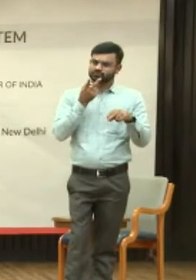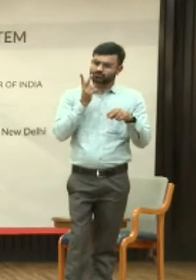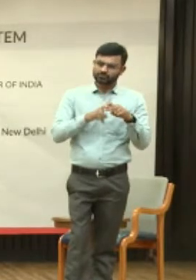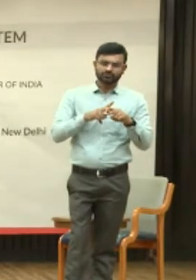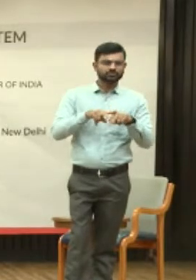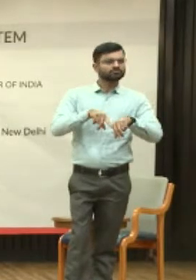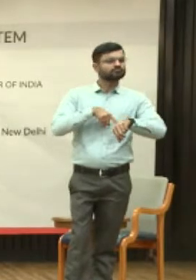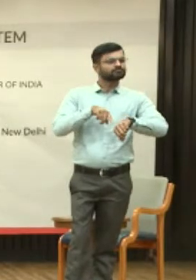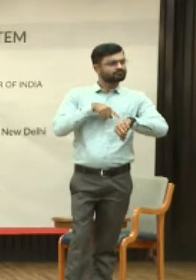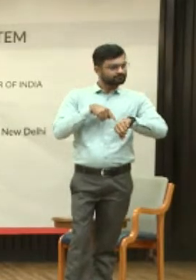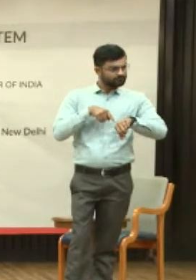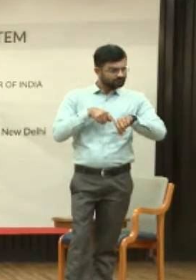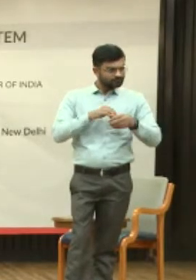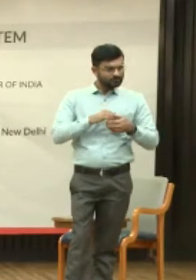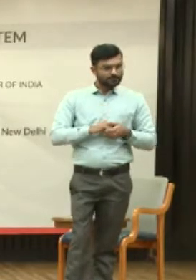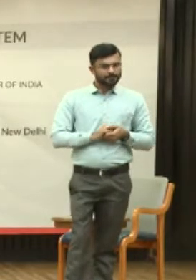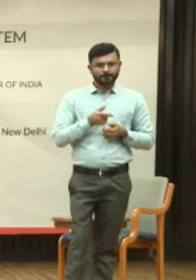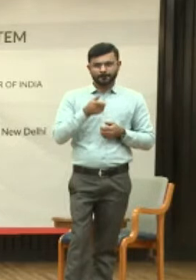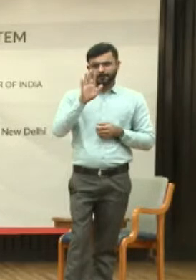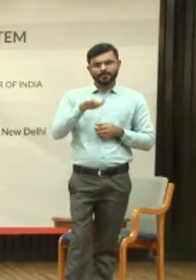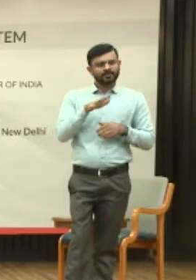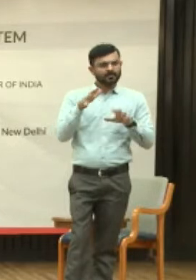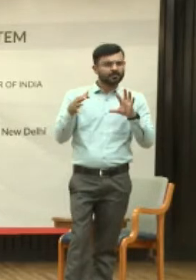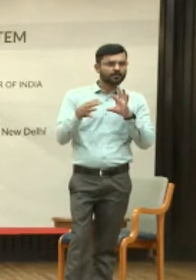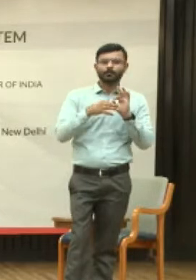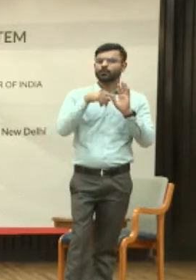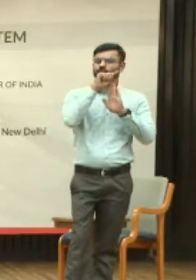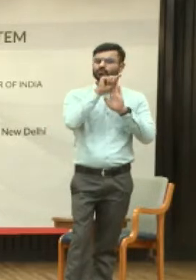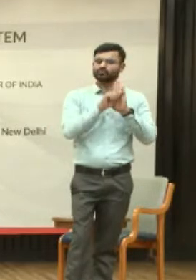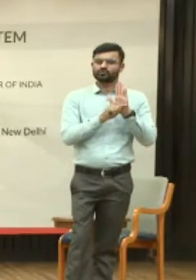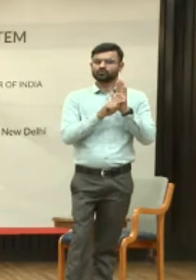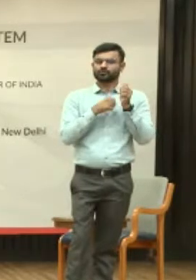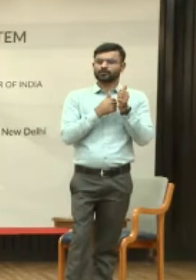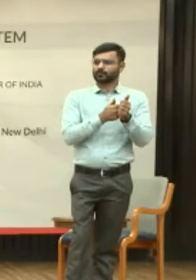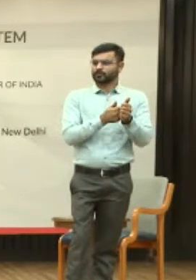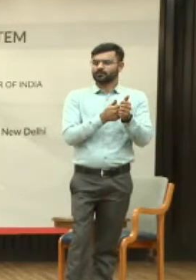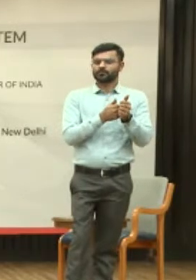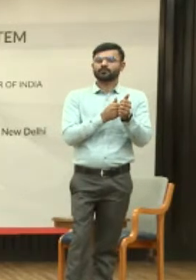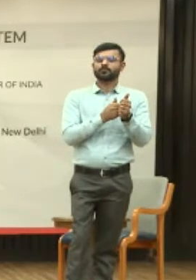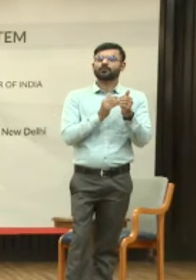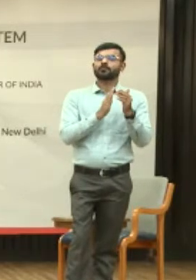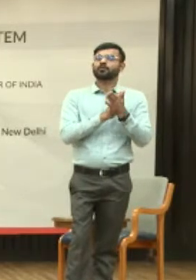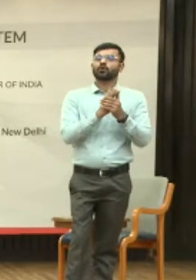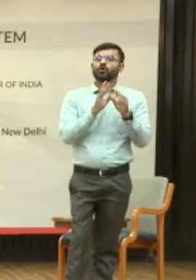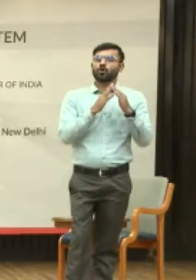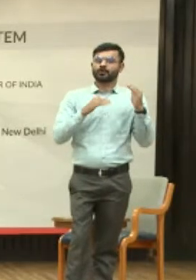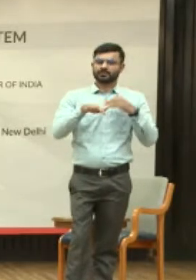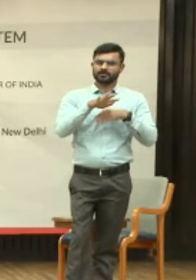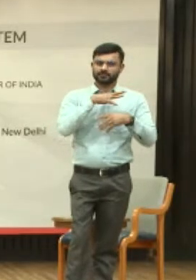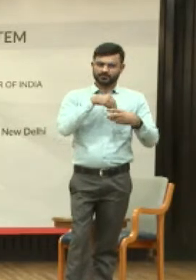are to have adequate hay for horses.